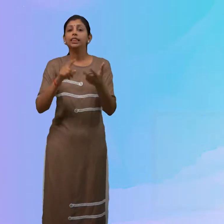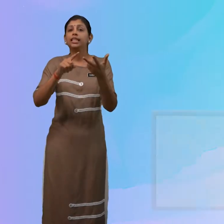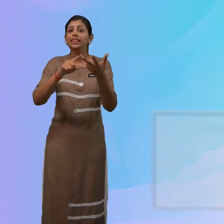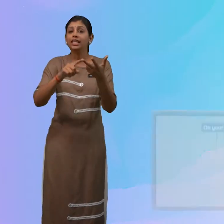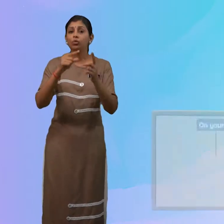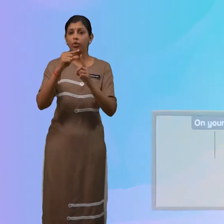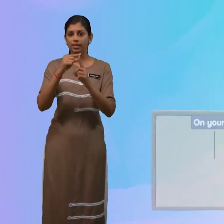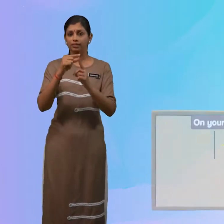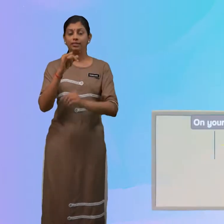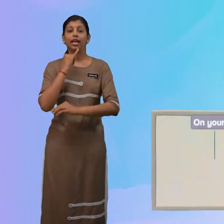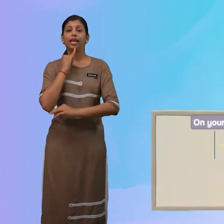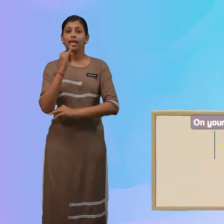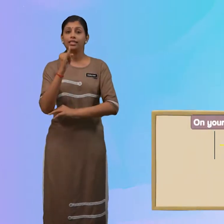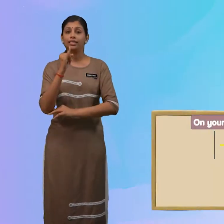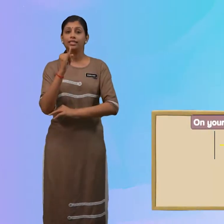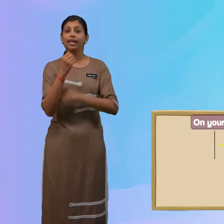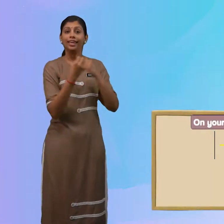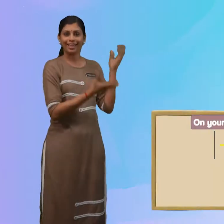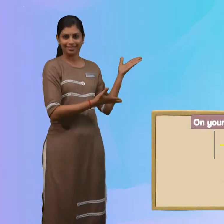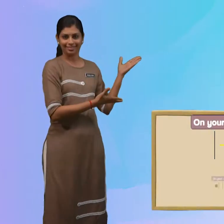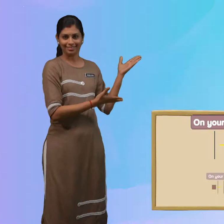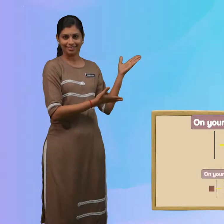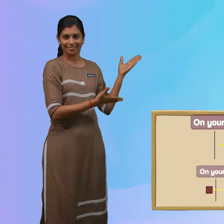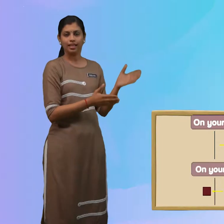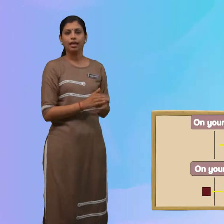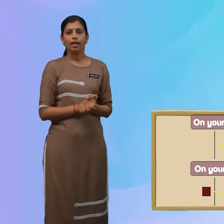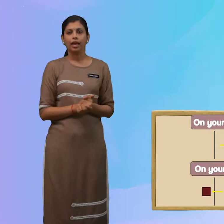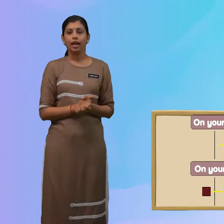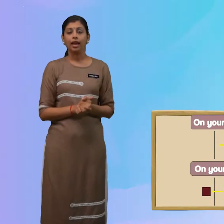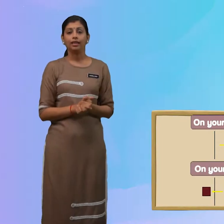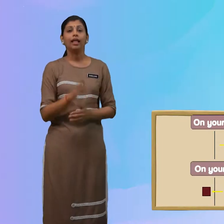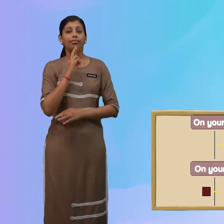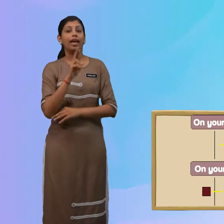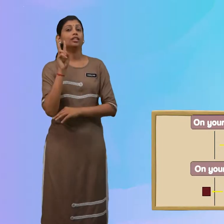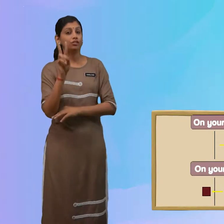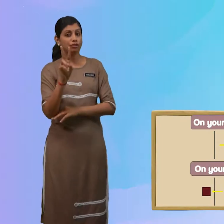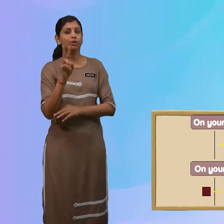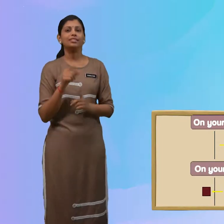The third word is here. And there are 2 words.